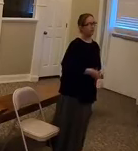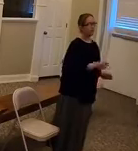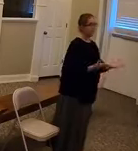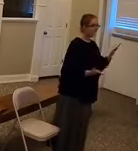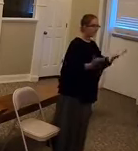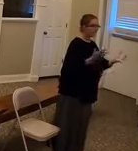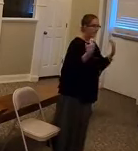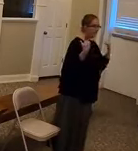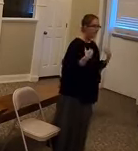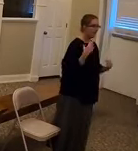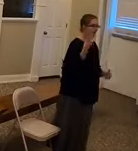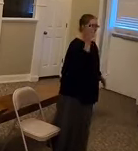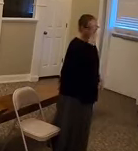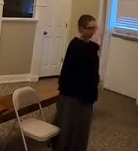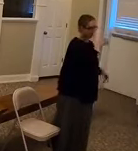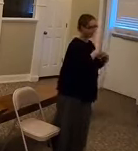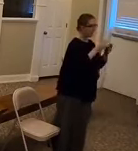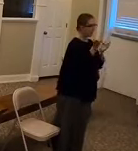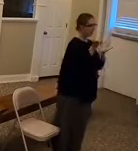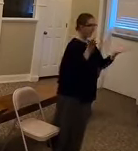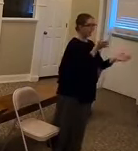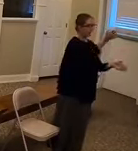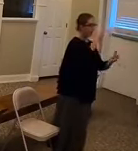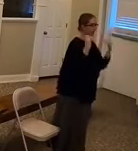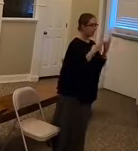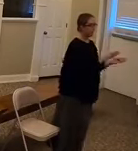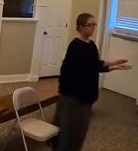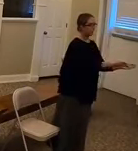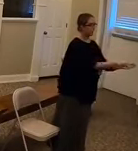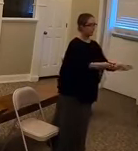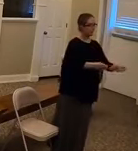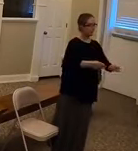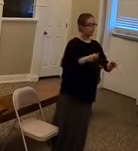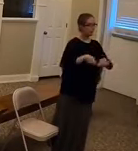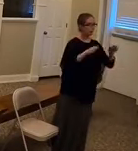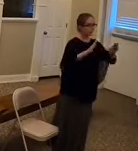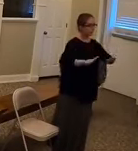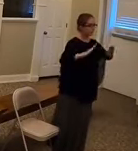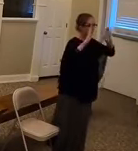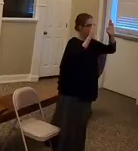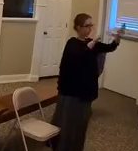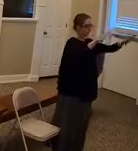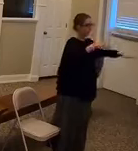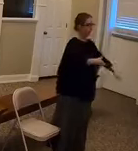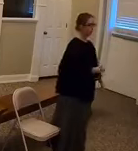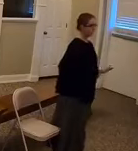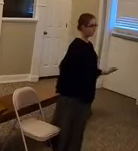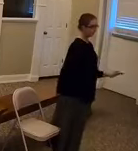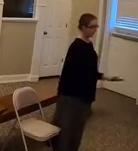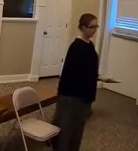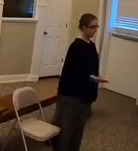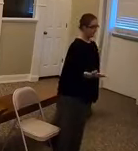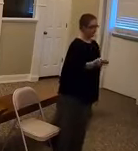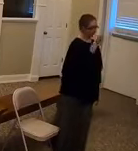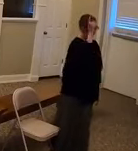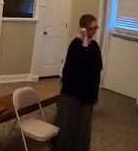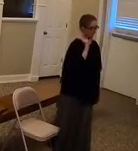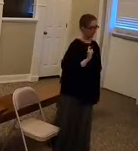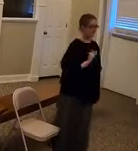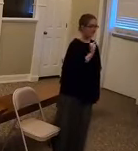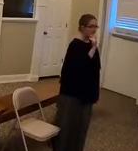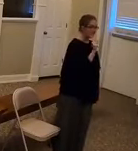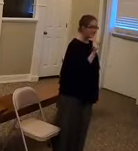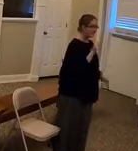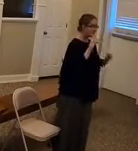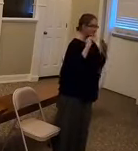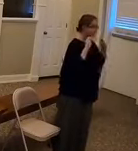you might have just missed the very service God had planned where he was going to do some miraculous. But because you were a